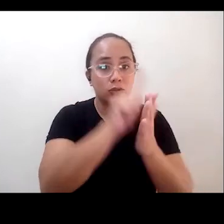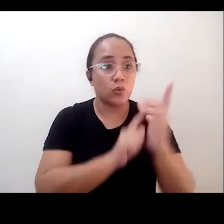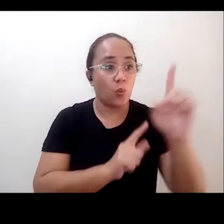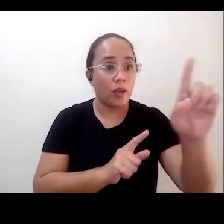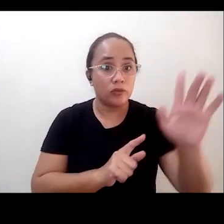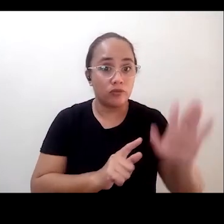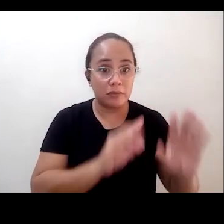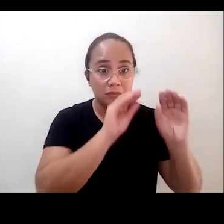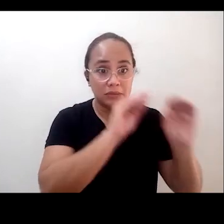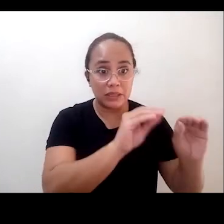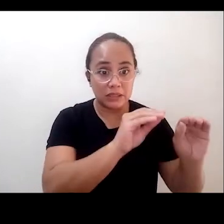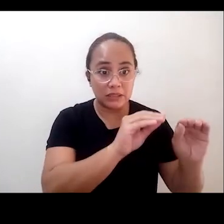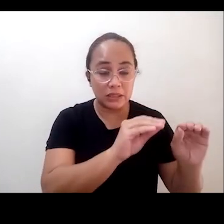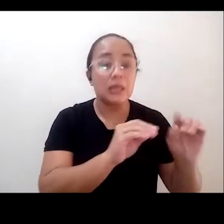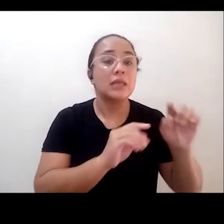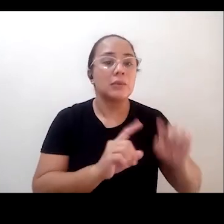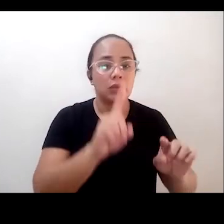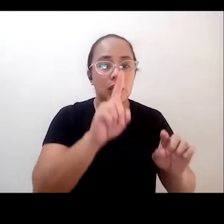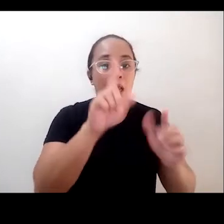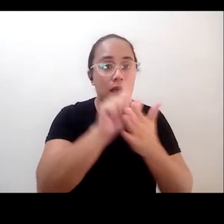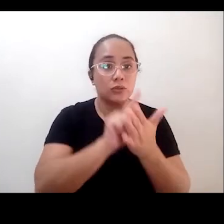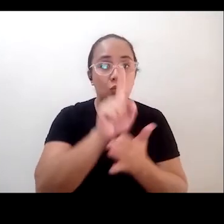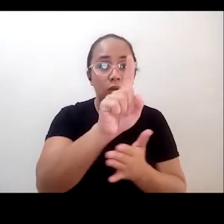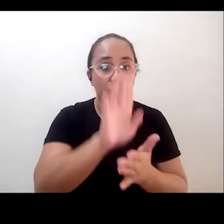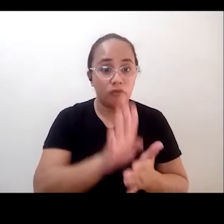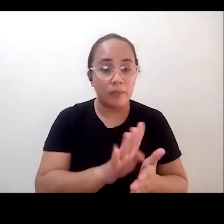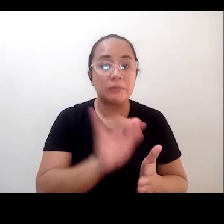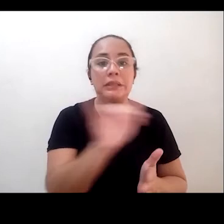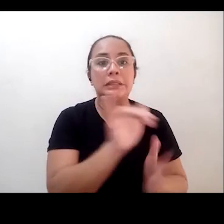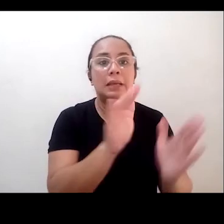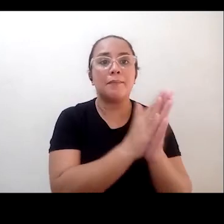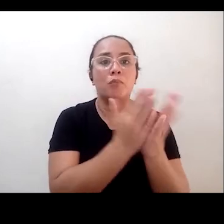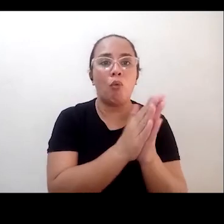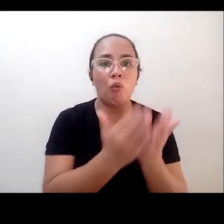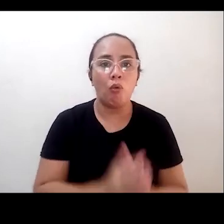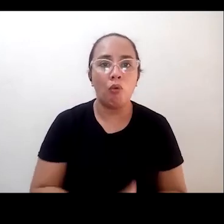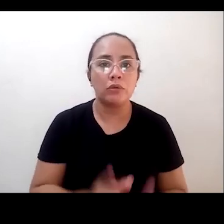to 5 dictionary in the same book.